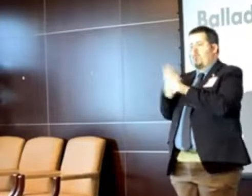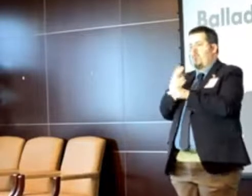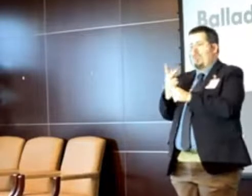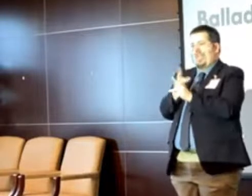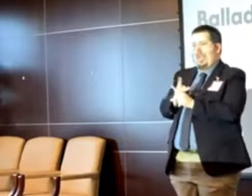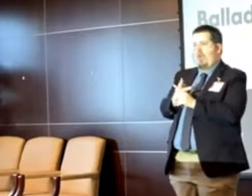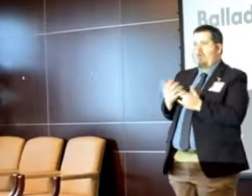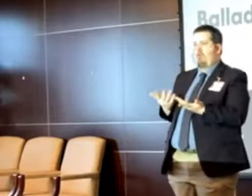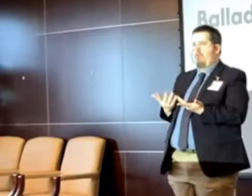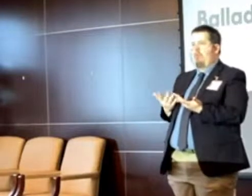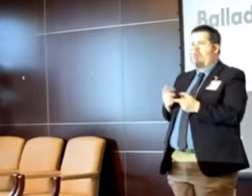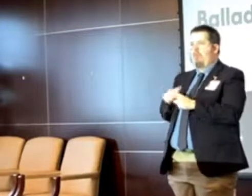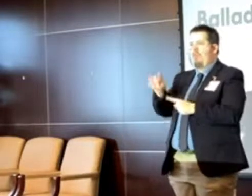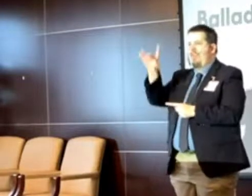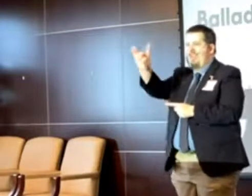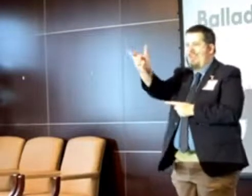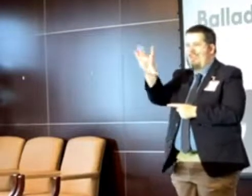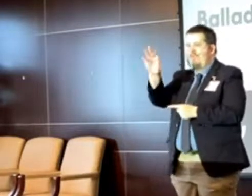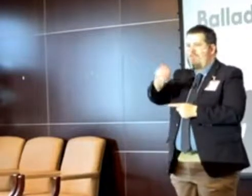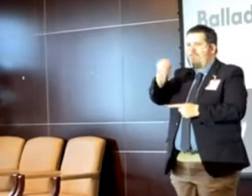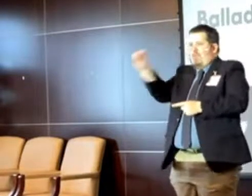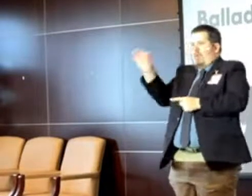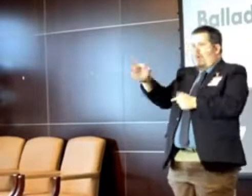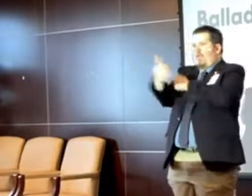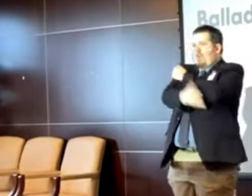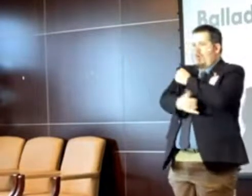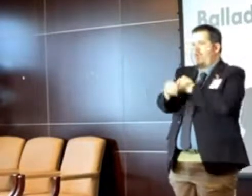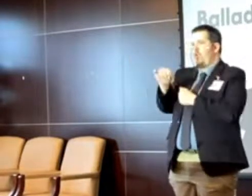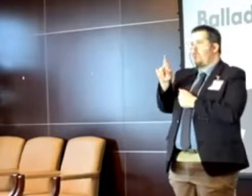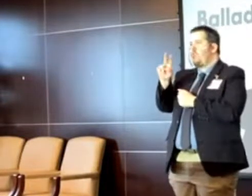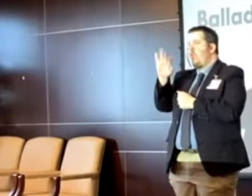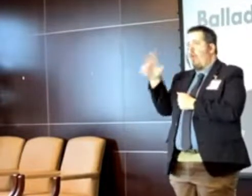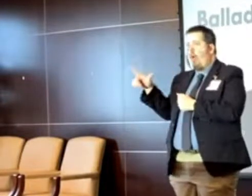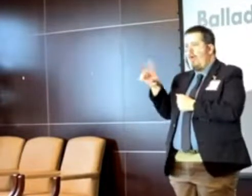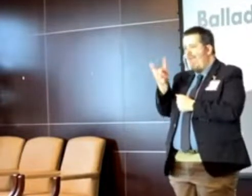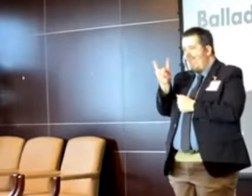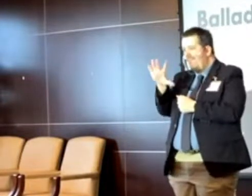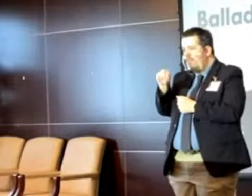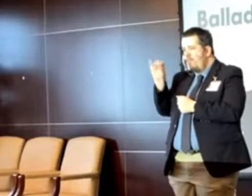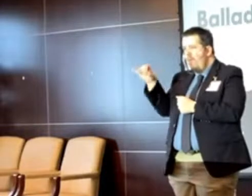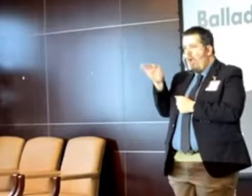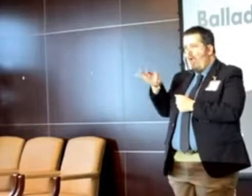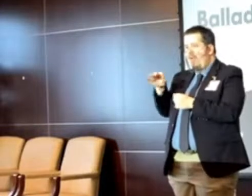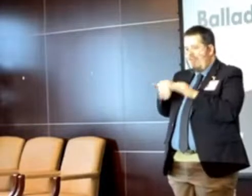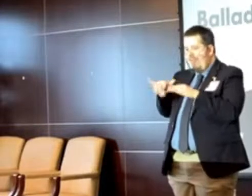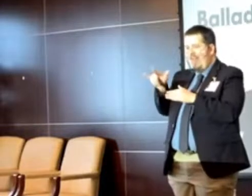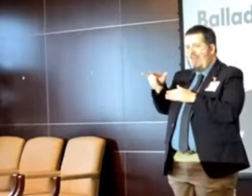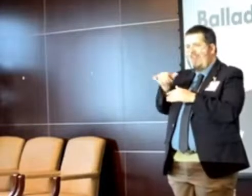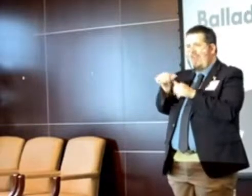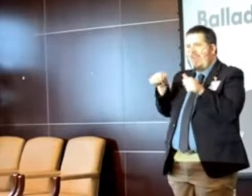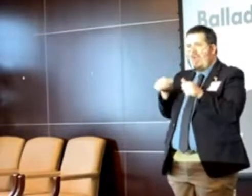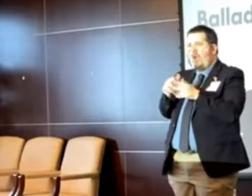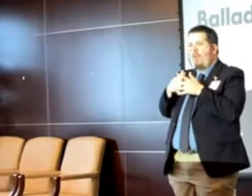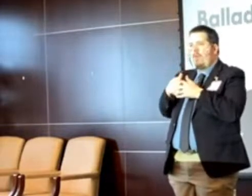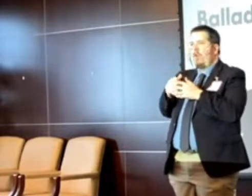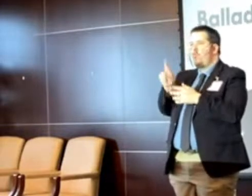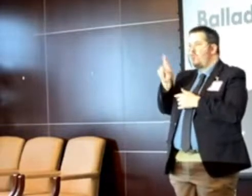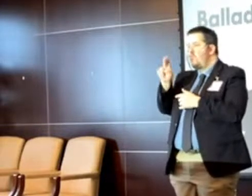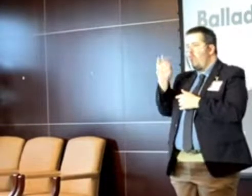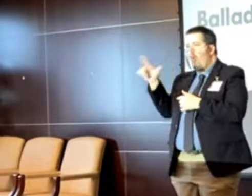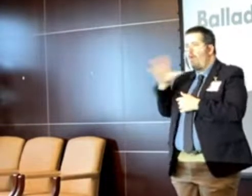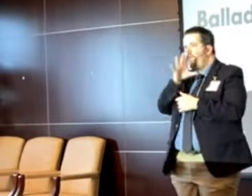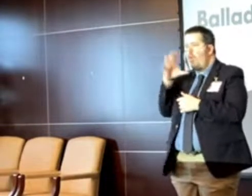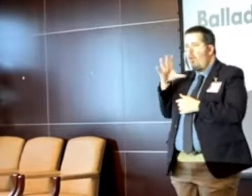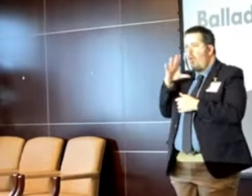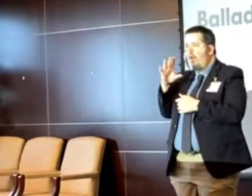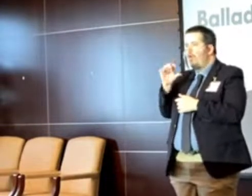care. 85% of our country is rural. 85% of the landmass of this country is rural, and not respecting